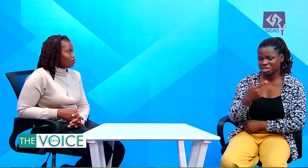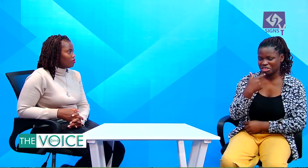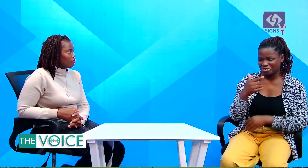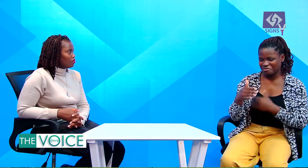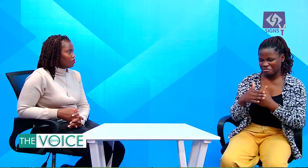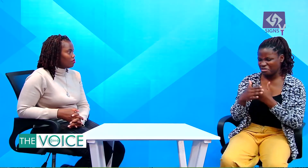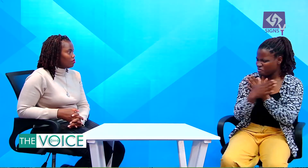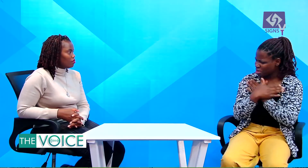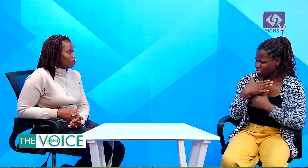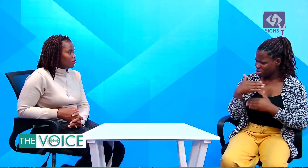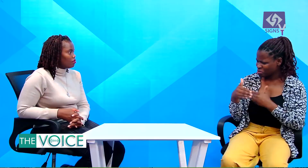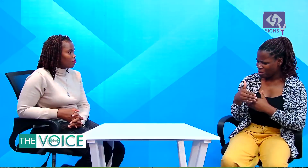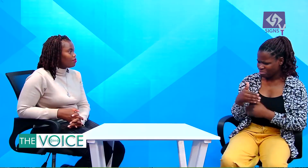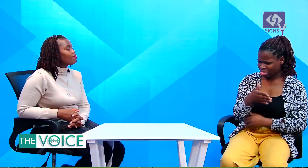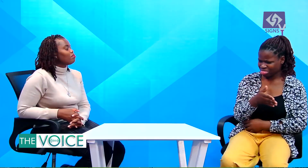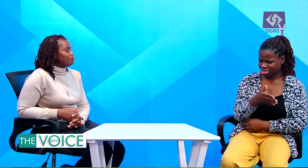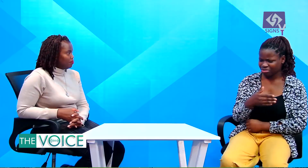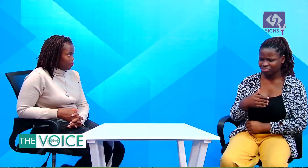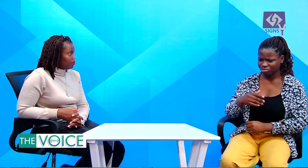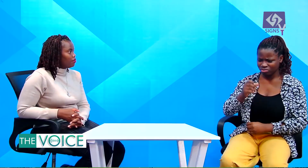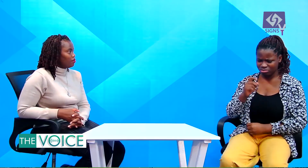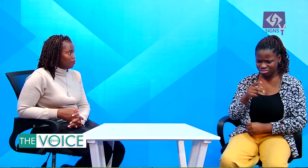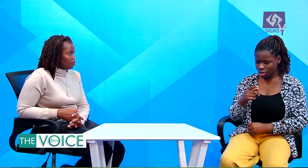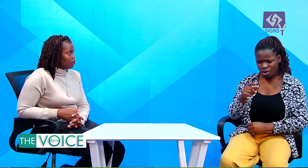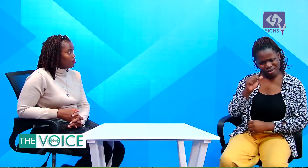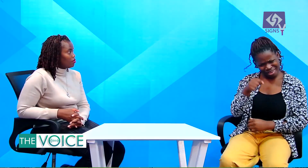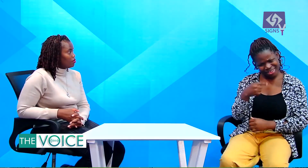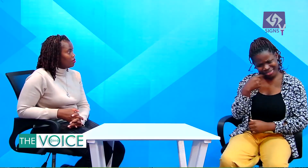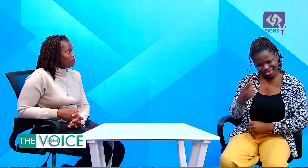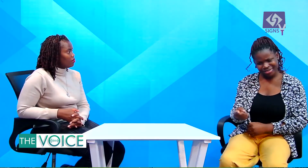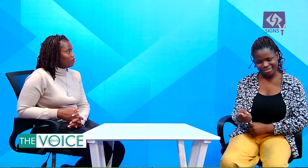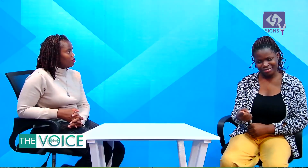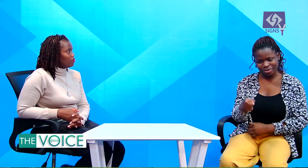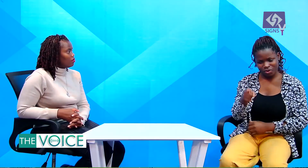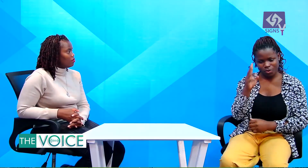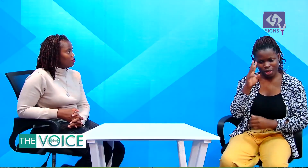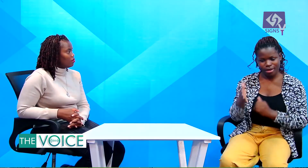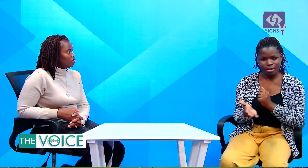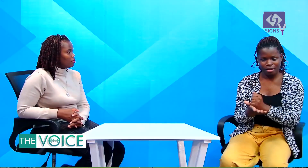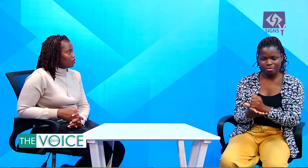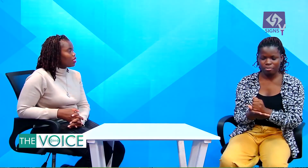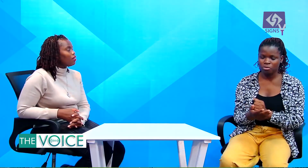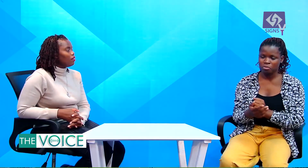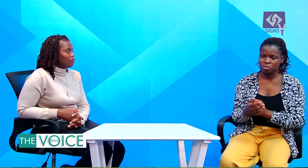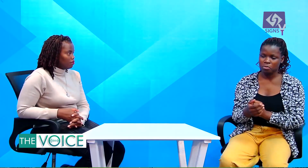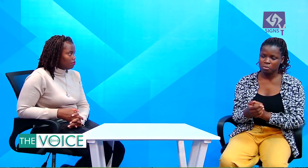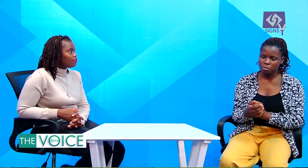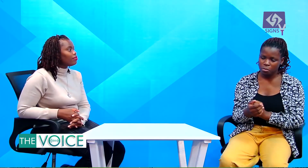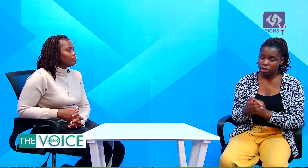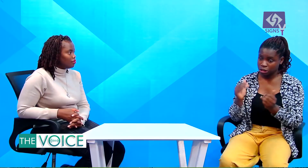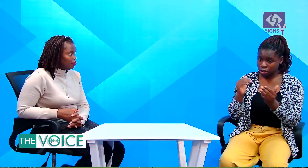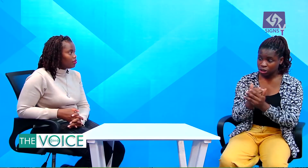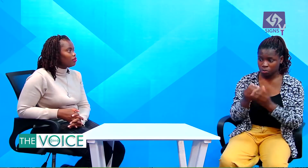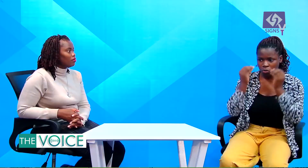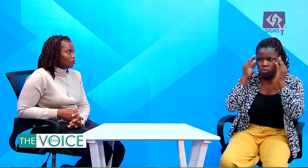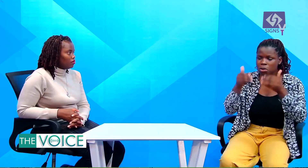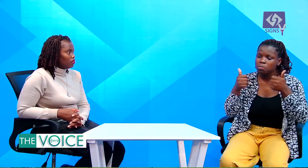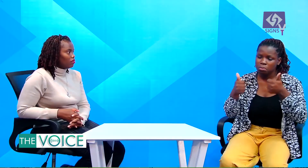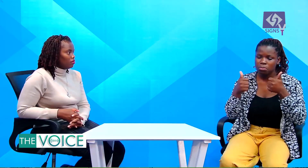So I remember one of my friends who was also a close neighbor of mine, and I offered to help them to